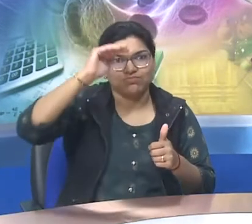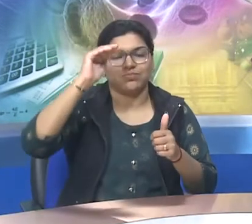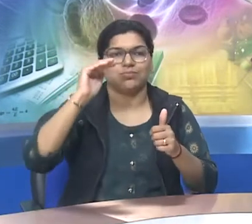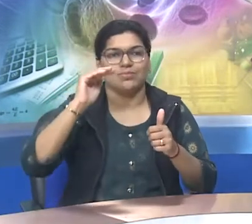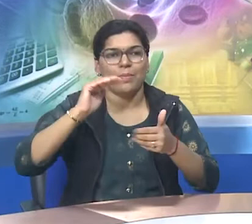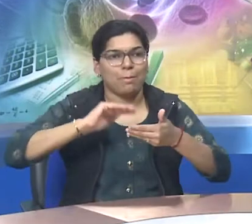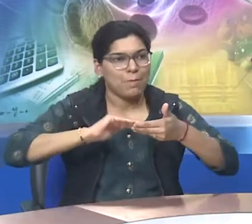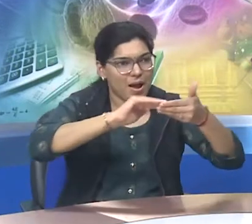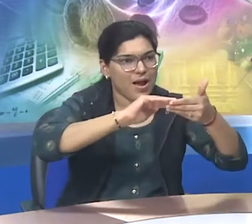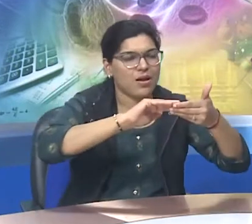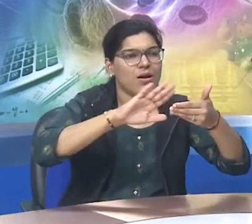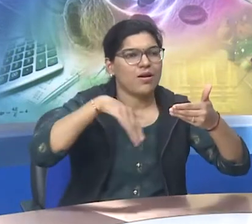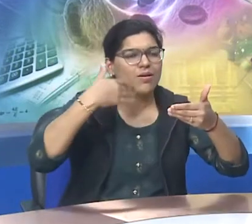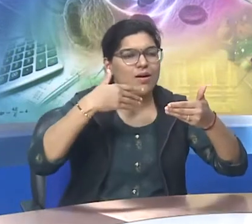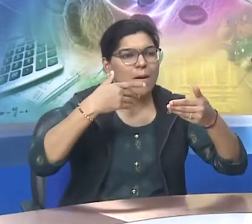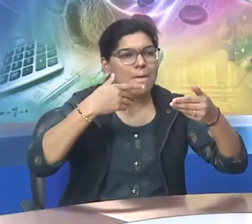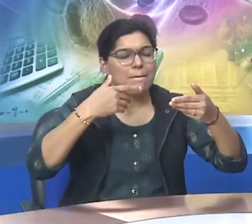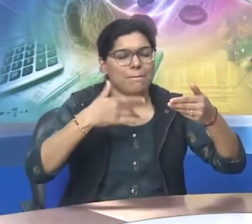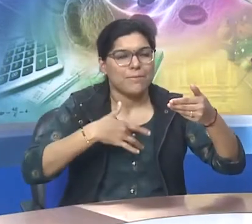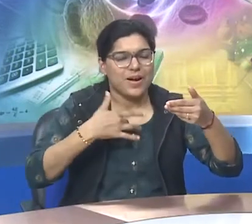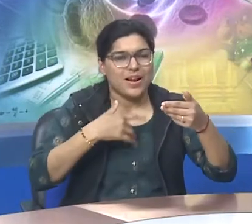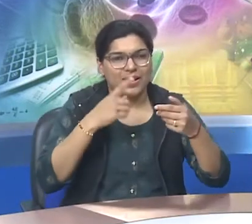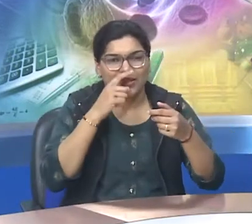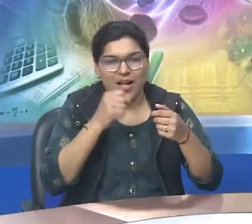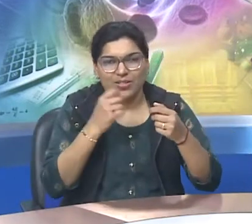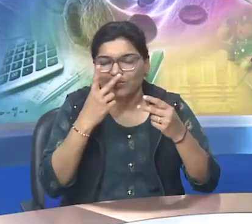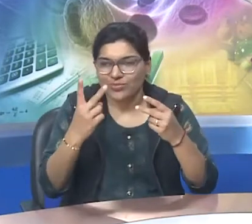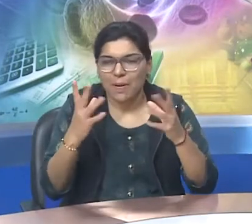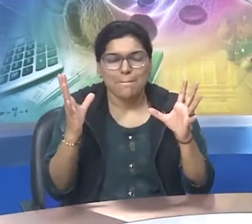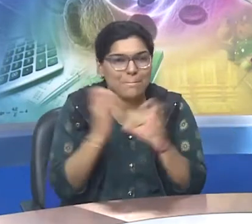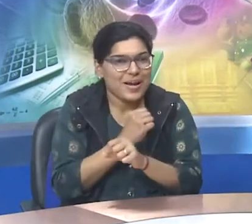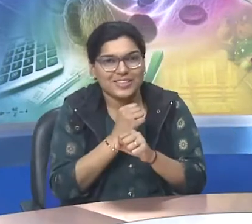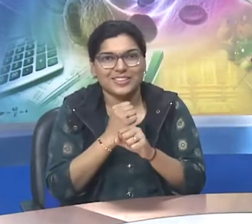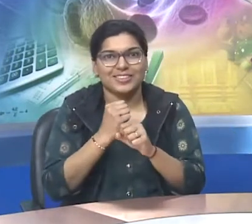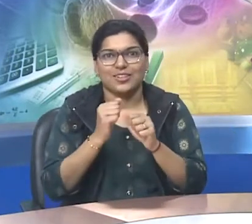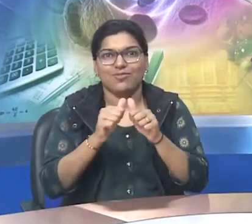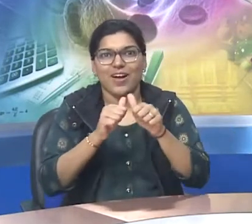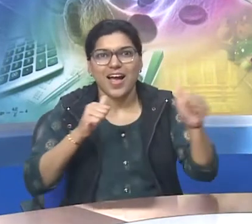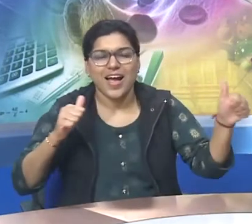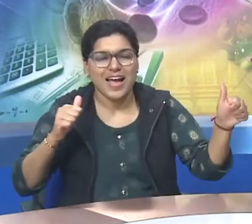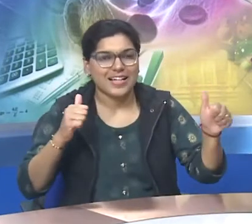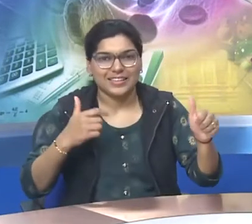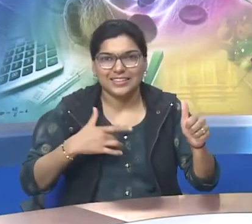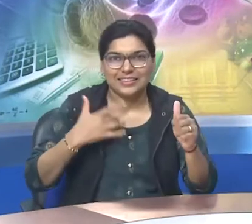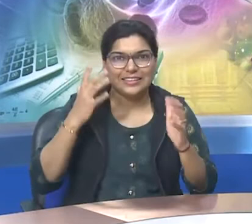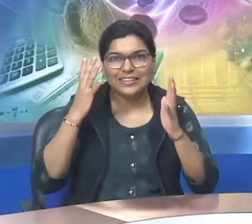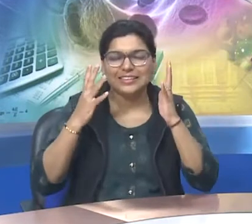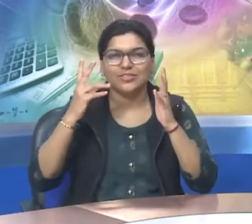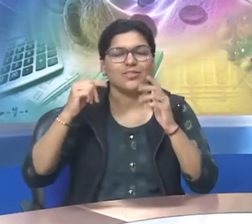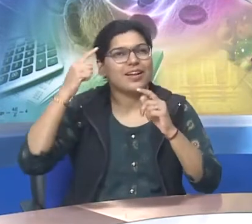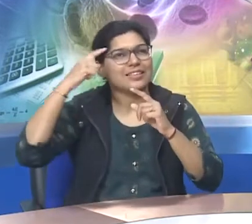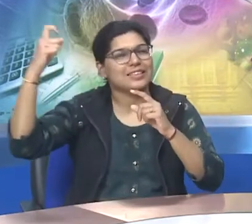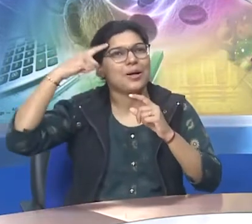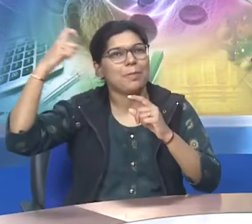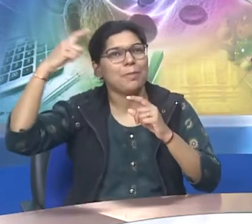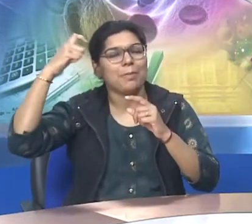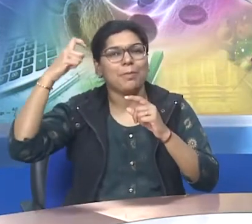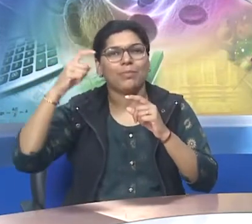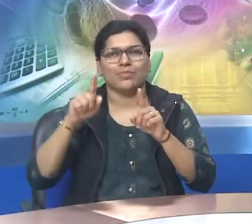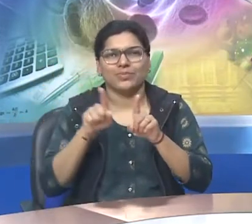far away from the one she grew up in. And she misses her grandmother a lot. She used